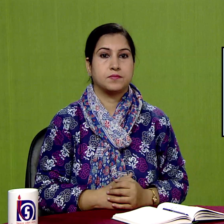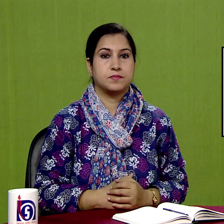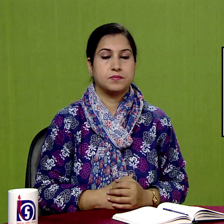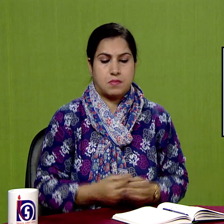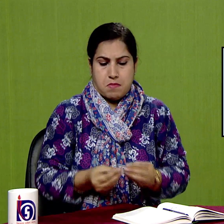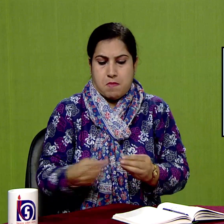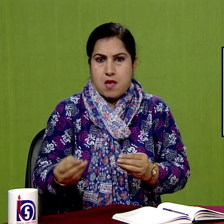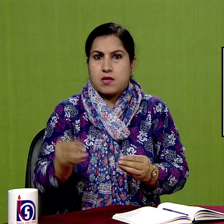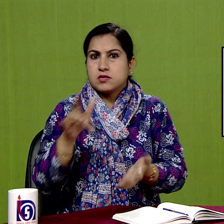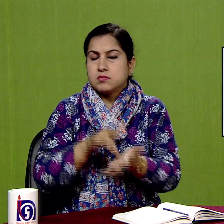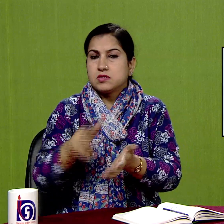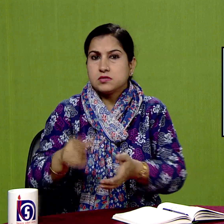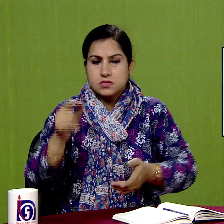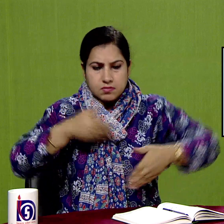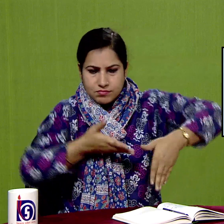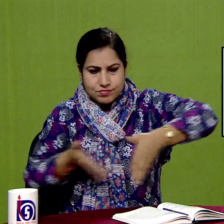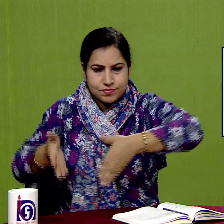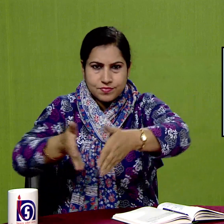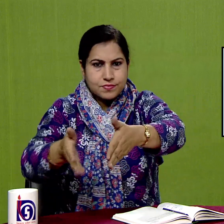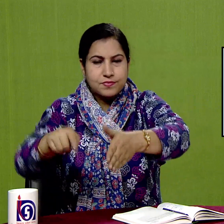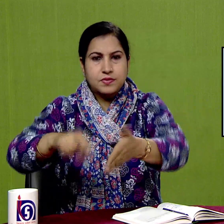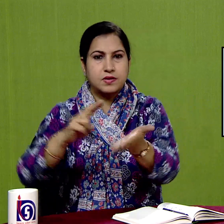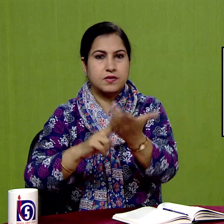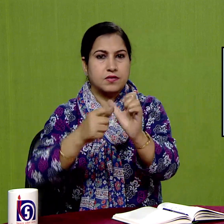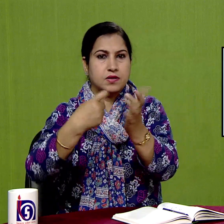near Narmada river, etc.